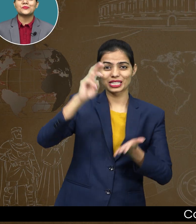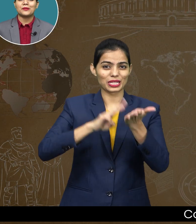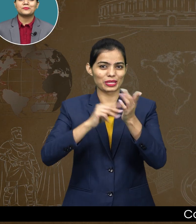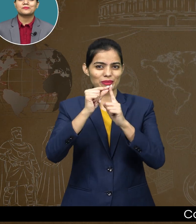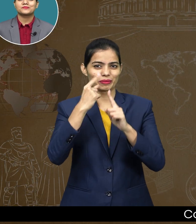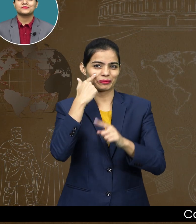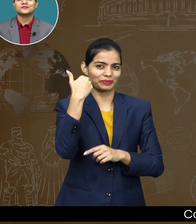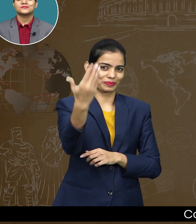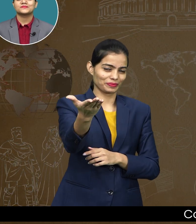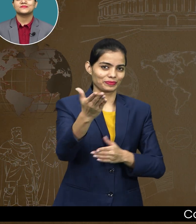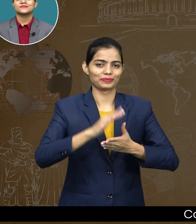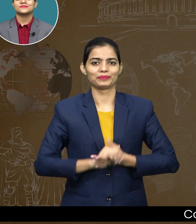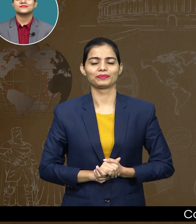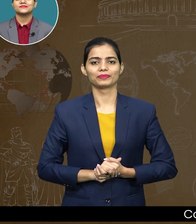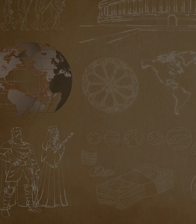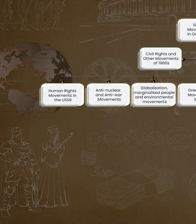Concept map.